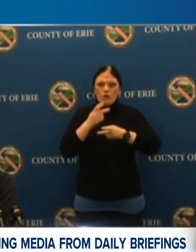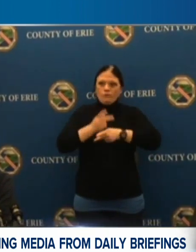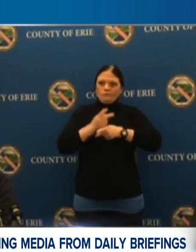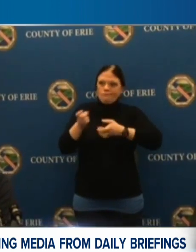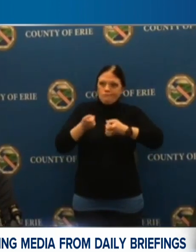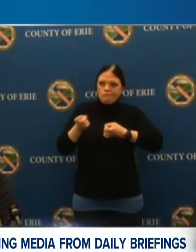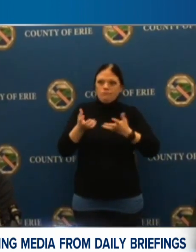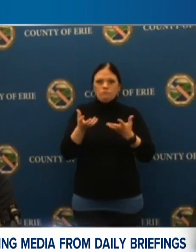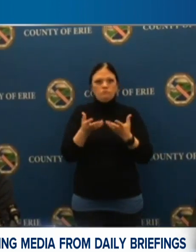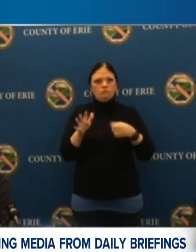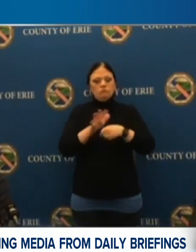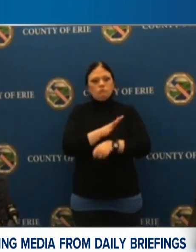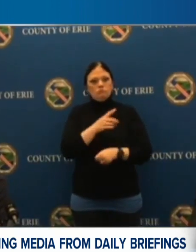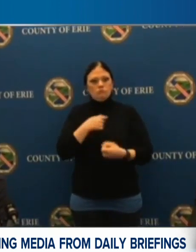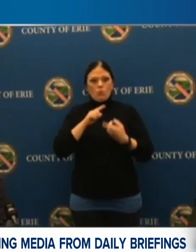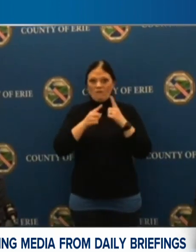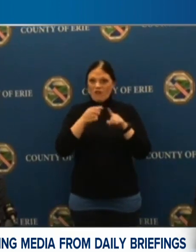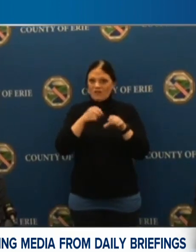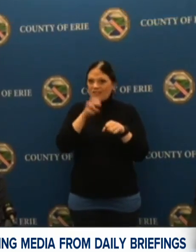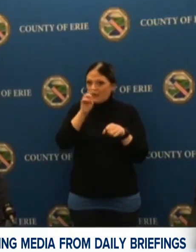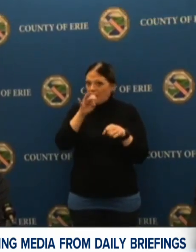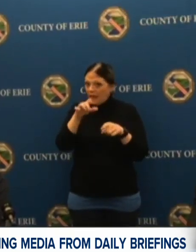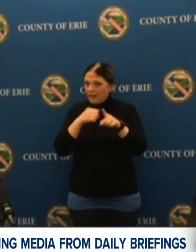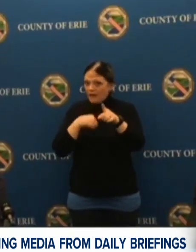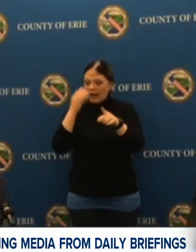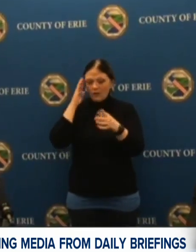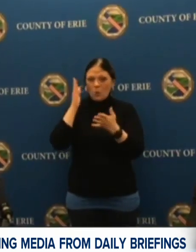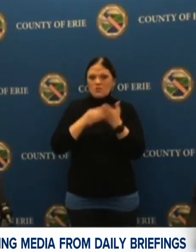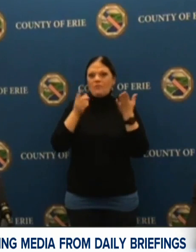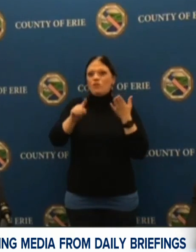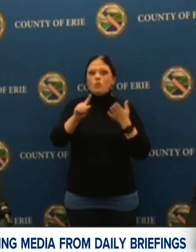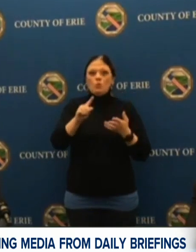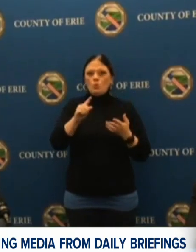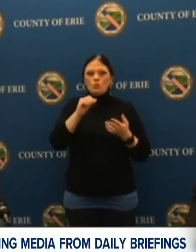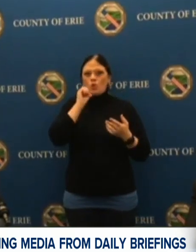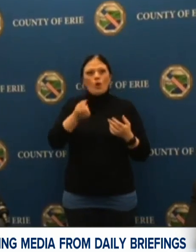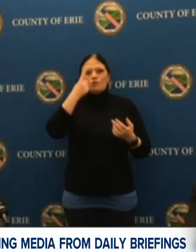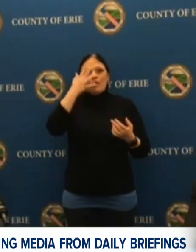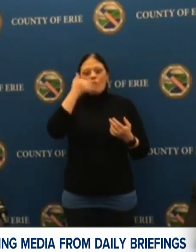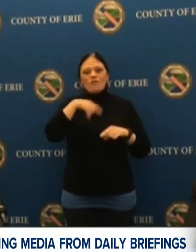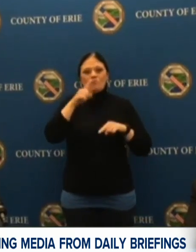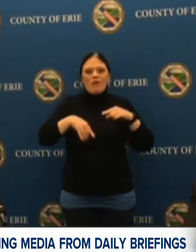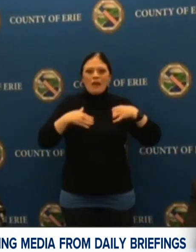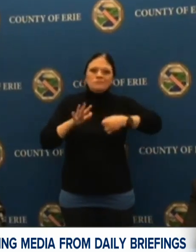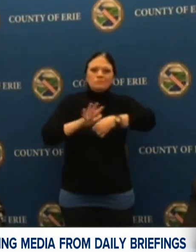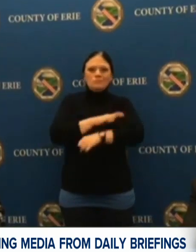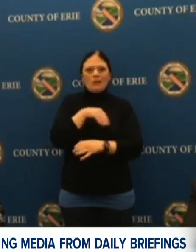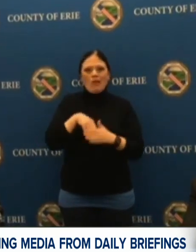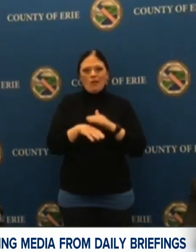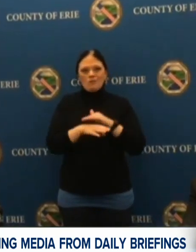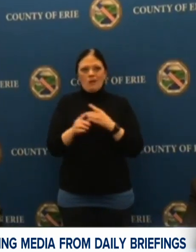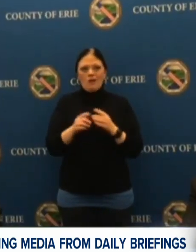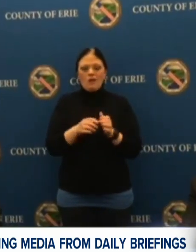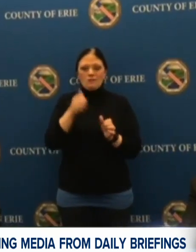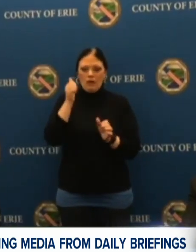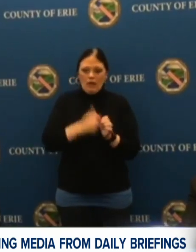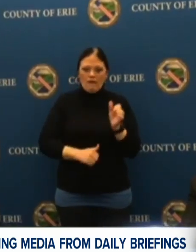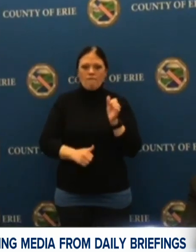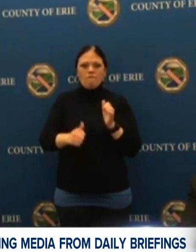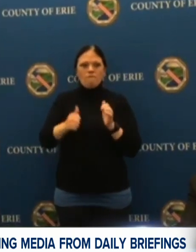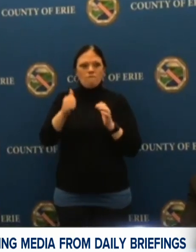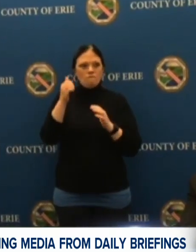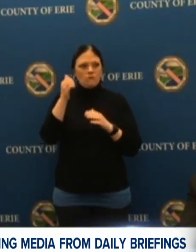daily briefings. To our friends in the media, I know some of you are not understanding why you can't have complete access to us every hour of the day.